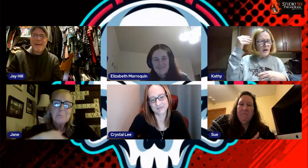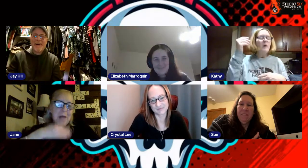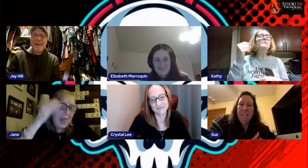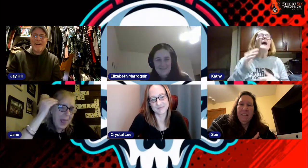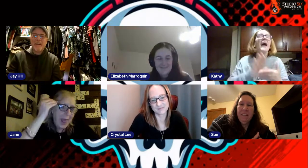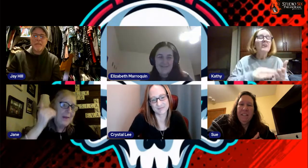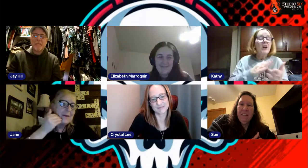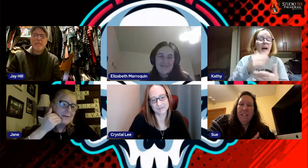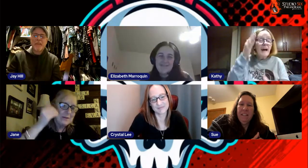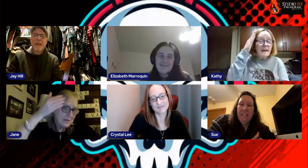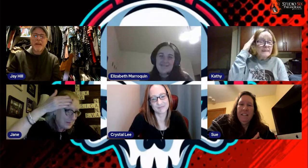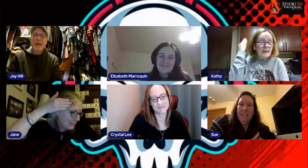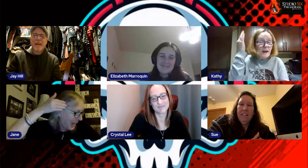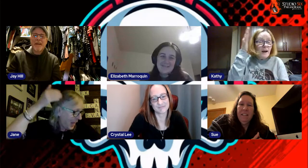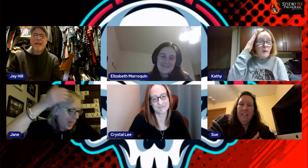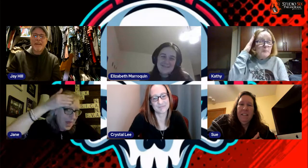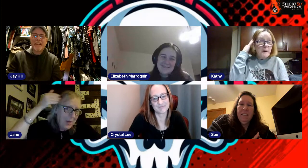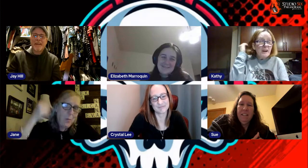hair.